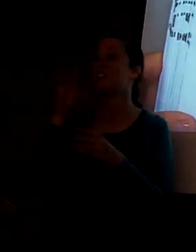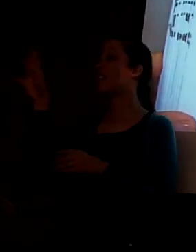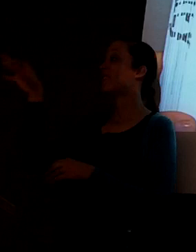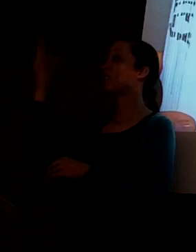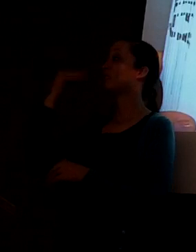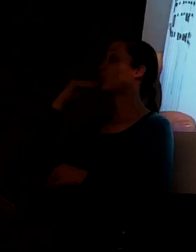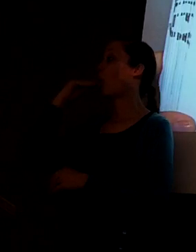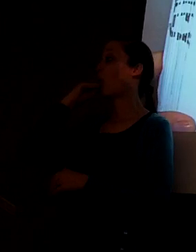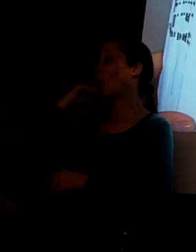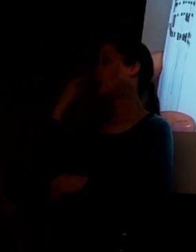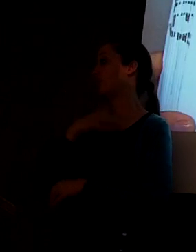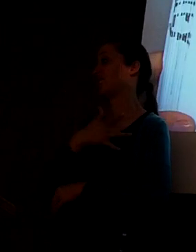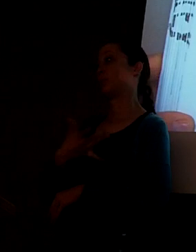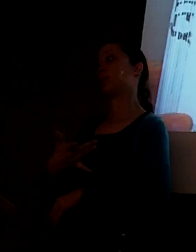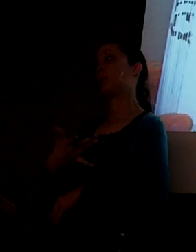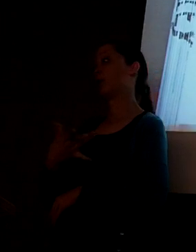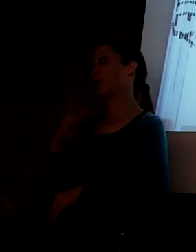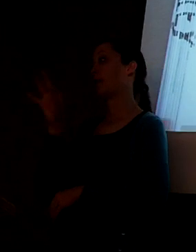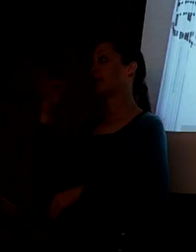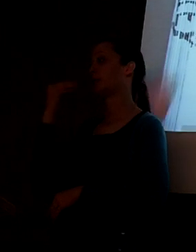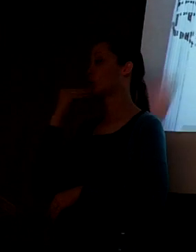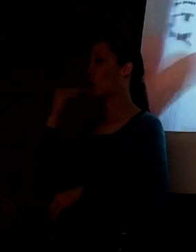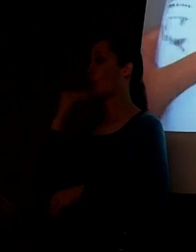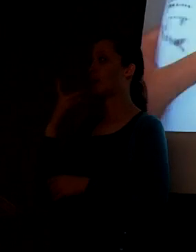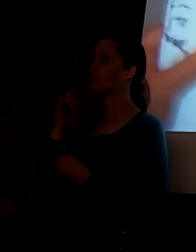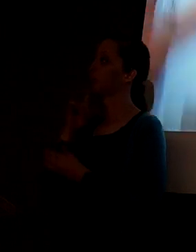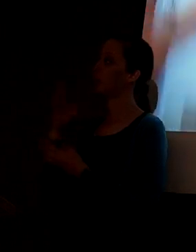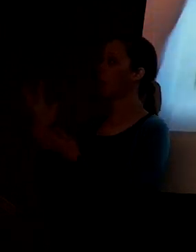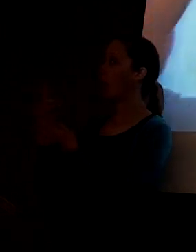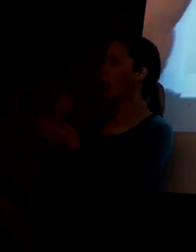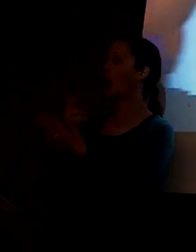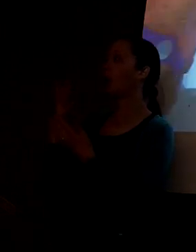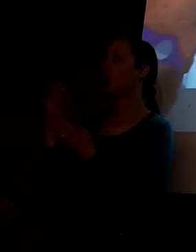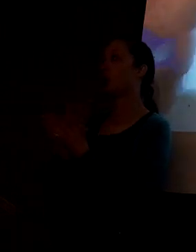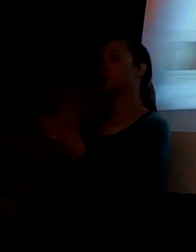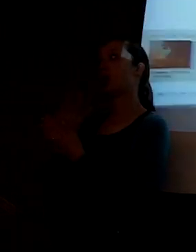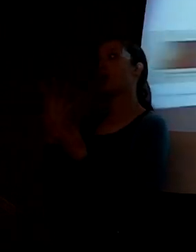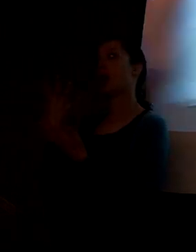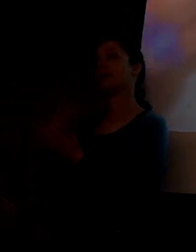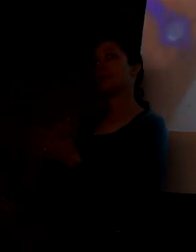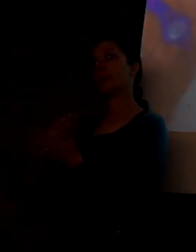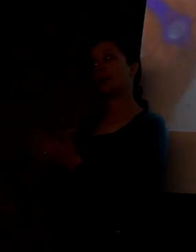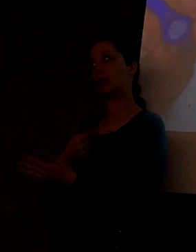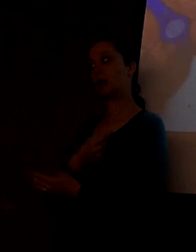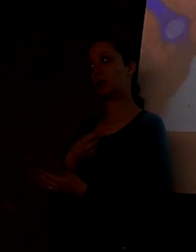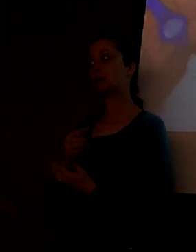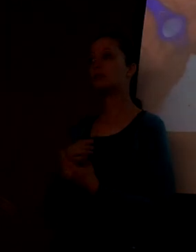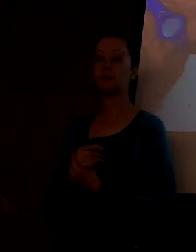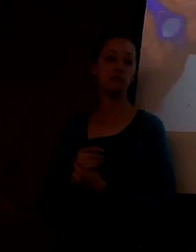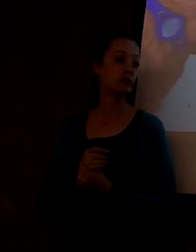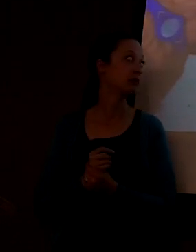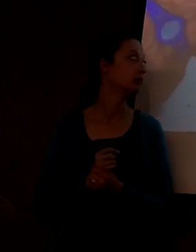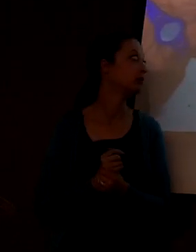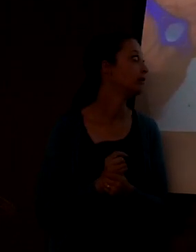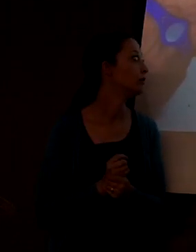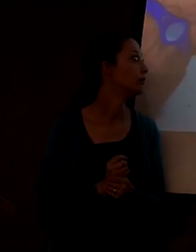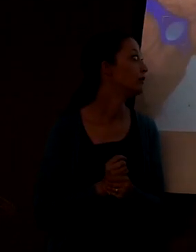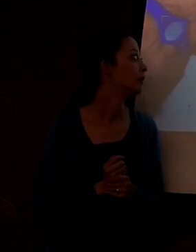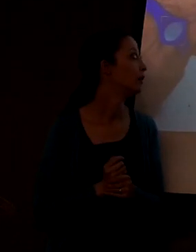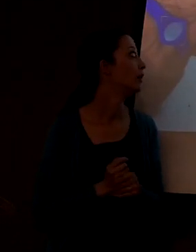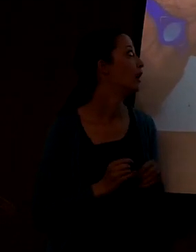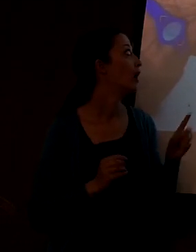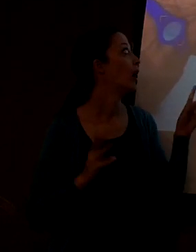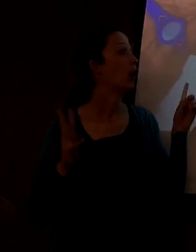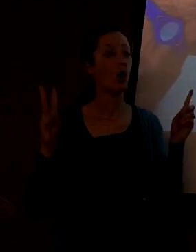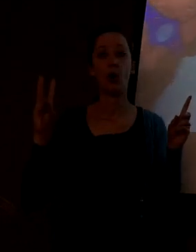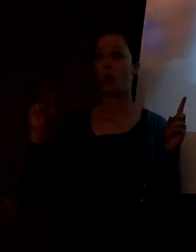home, and they eat up a lot of money. And remember, here you have Watteau. You should be familiar